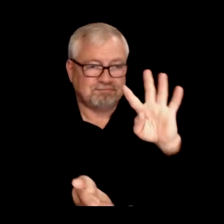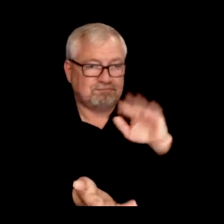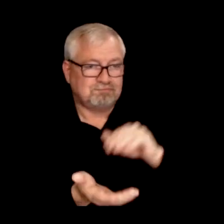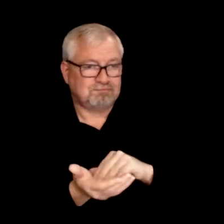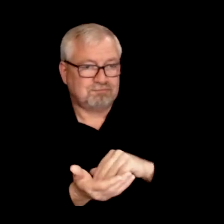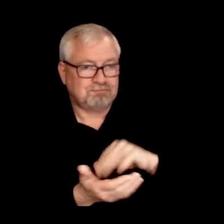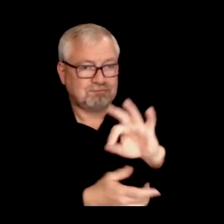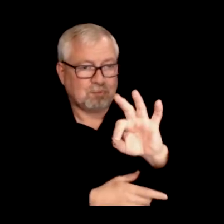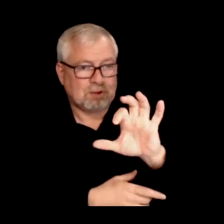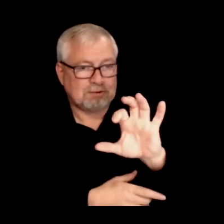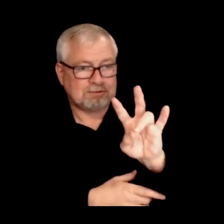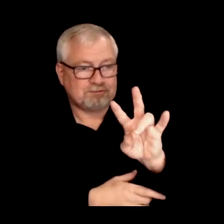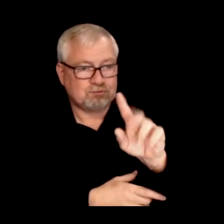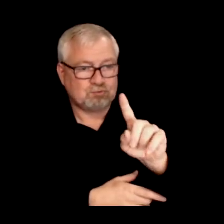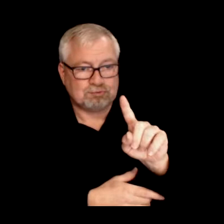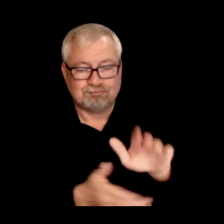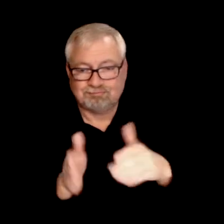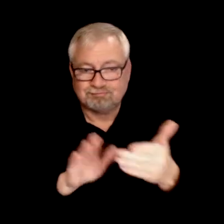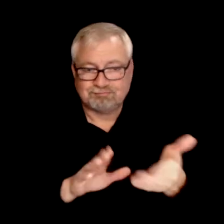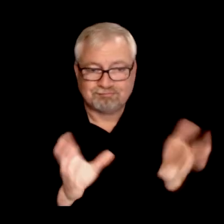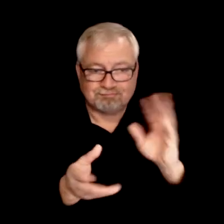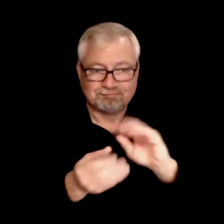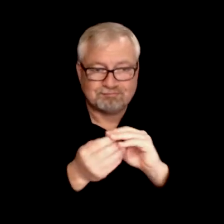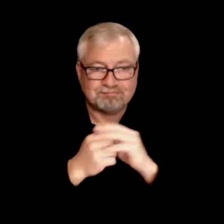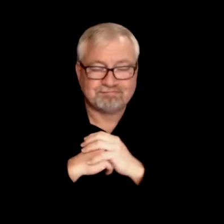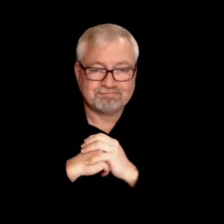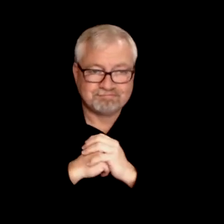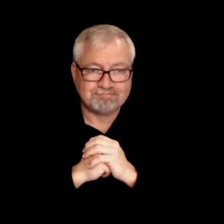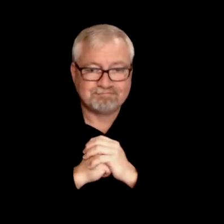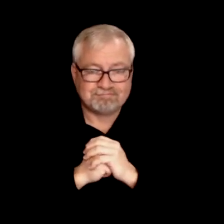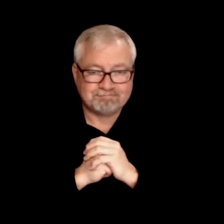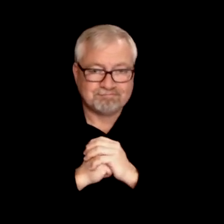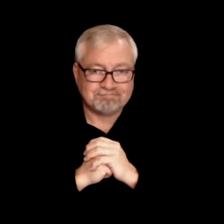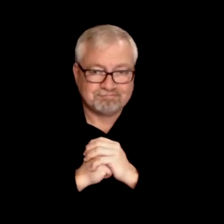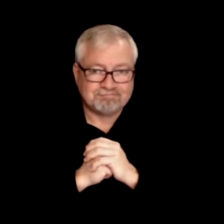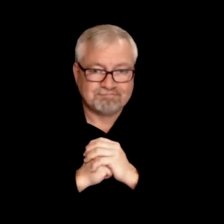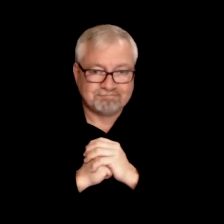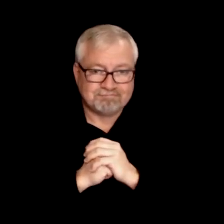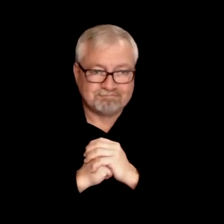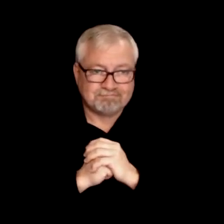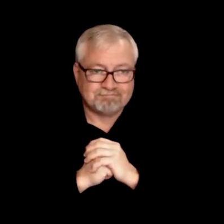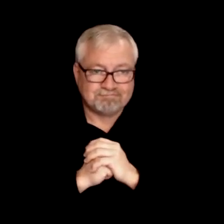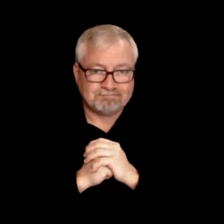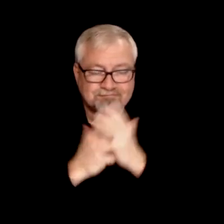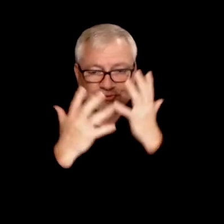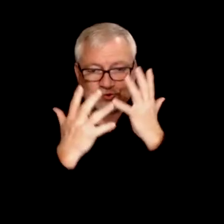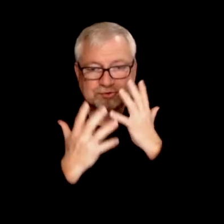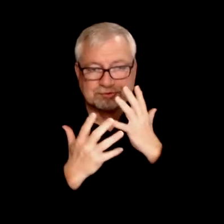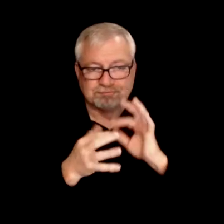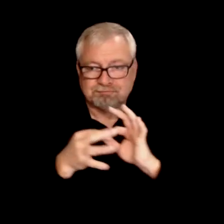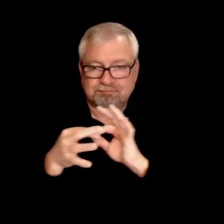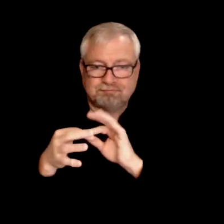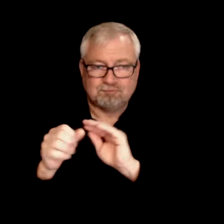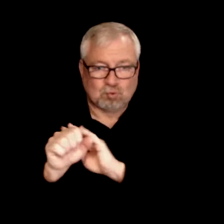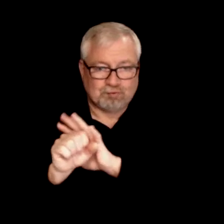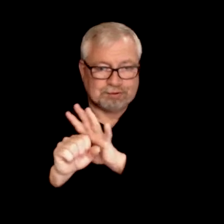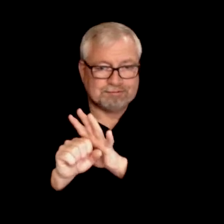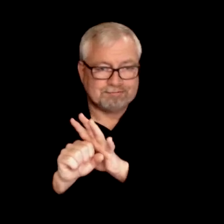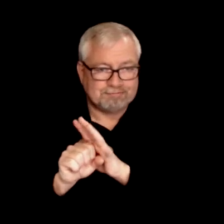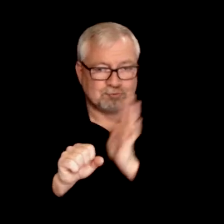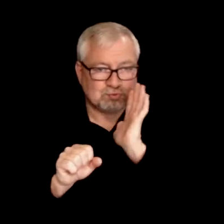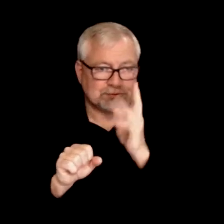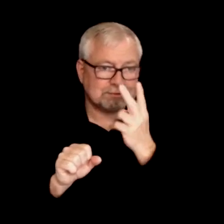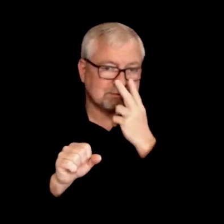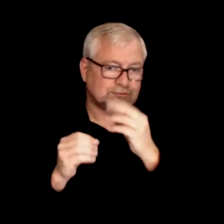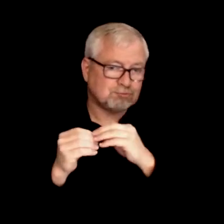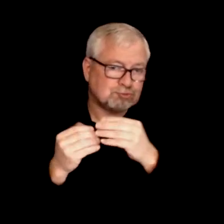4,971 deaths since the start of the pandemic. So it's sadly pretty likely that we will cross that very sad threshold